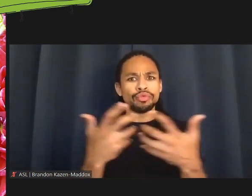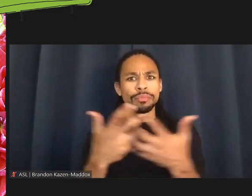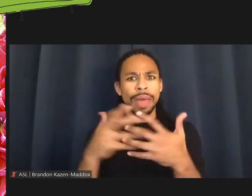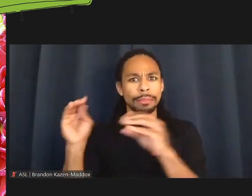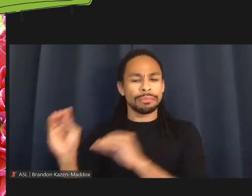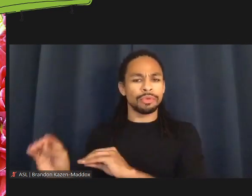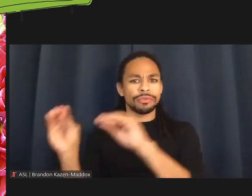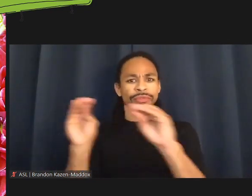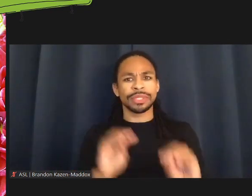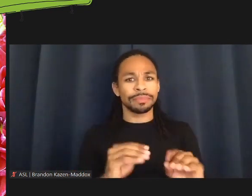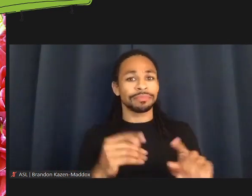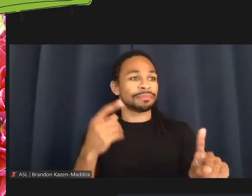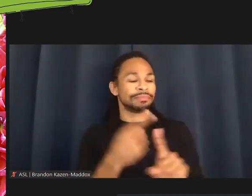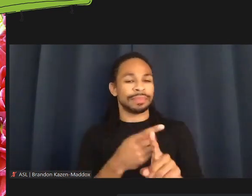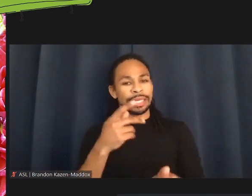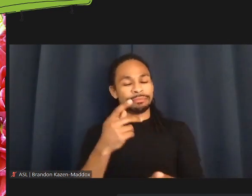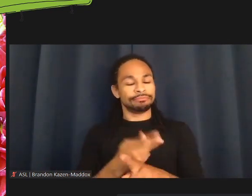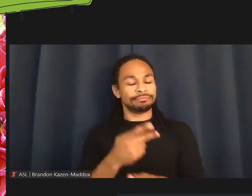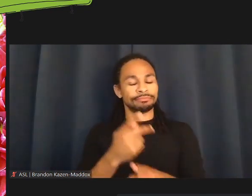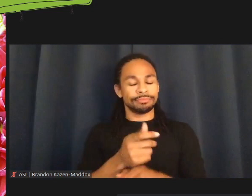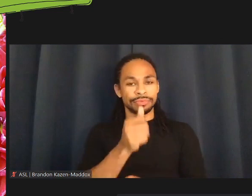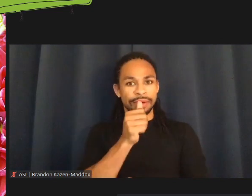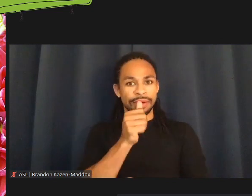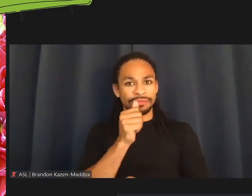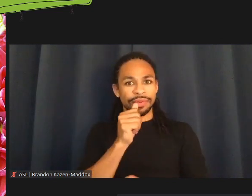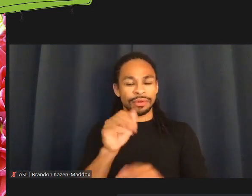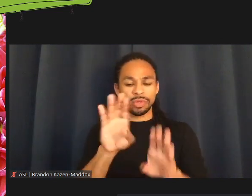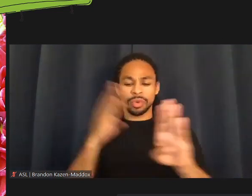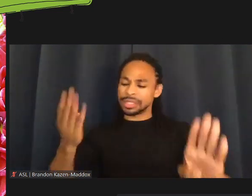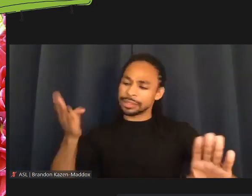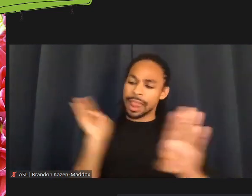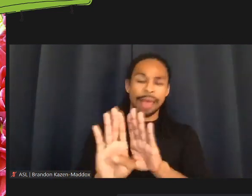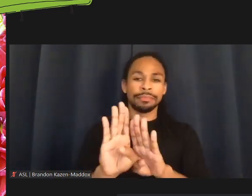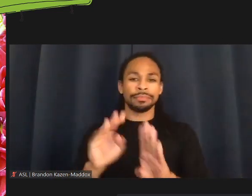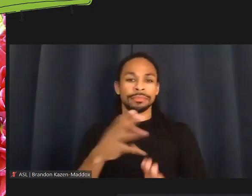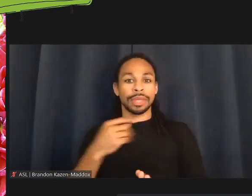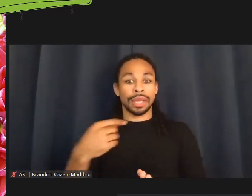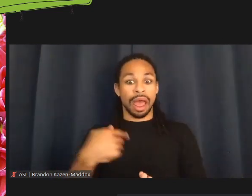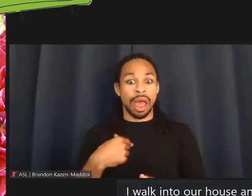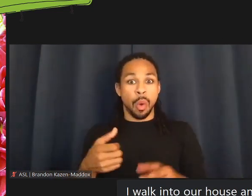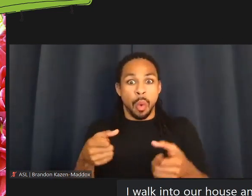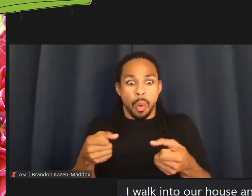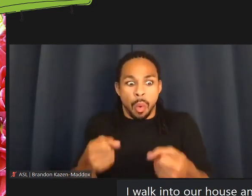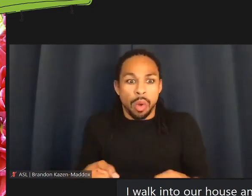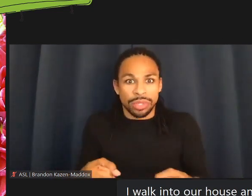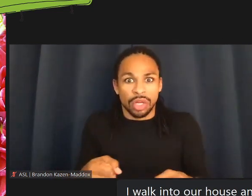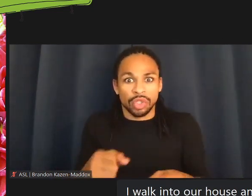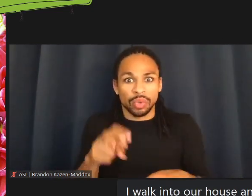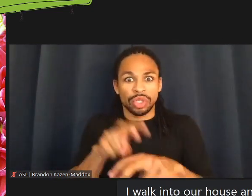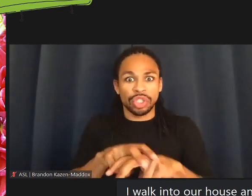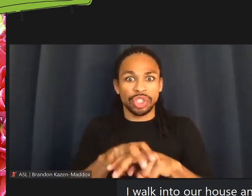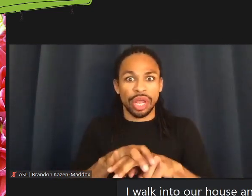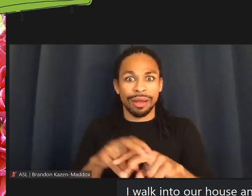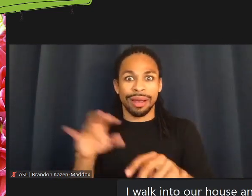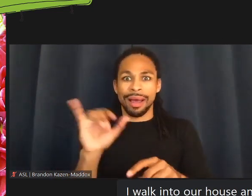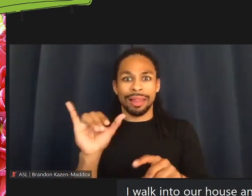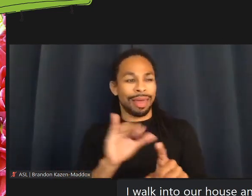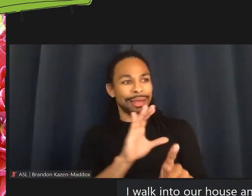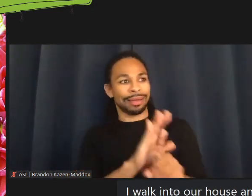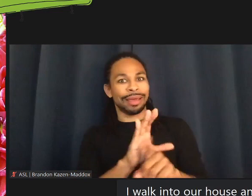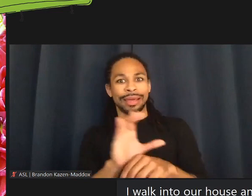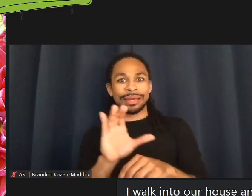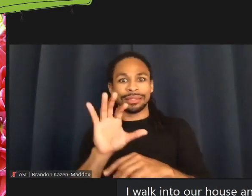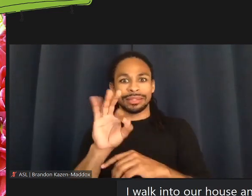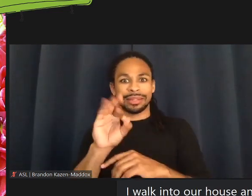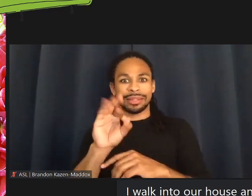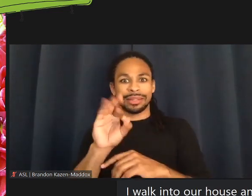himself, slams his door, and I hold on to a chair as though his force will shatter